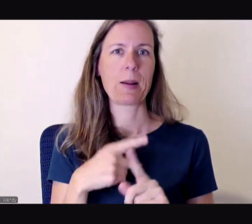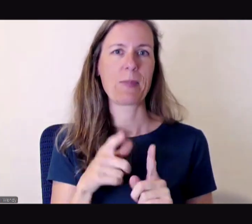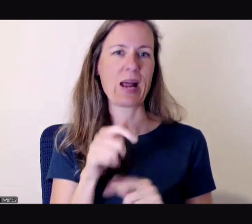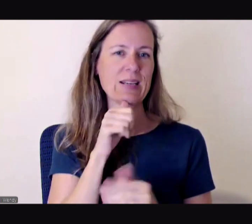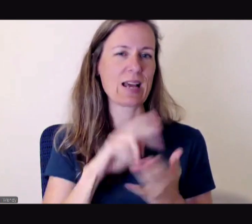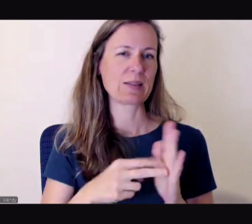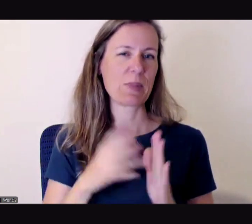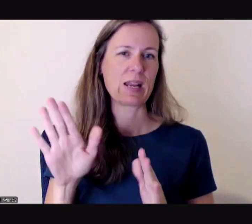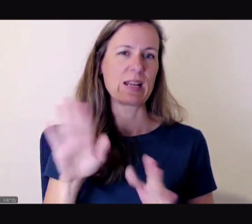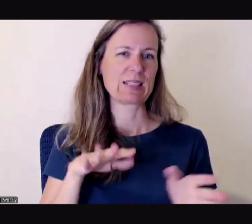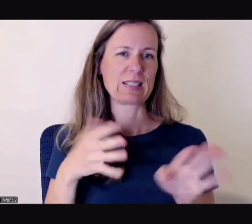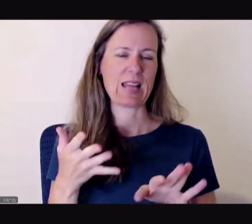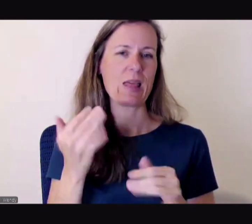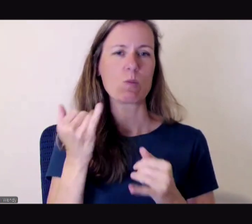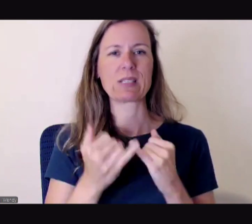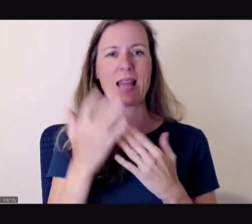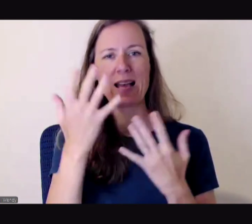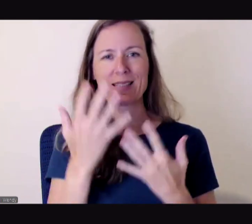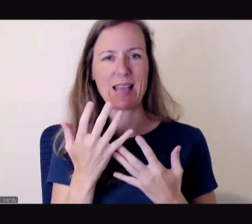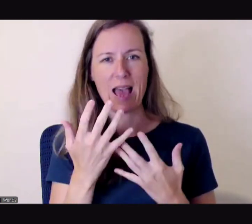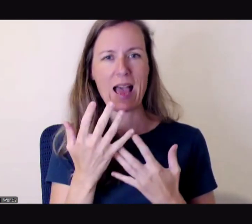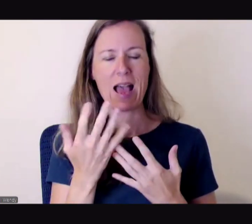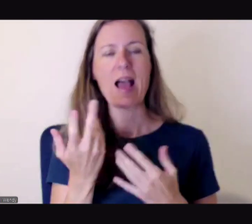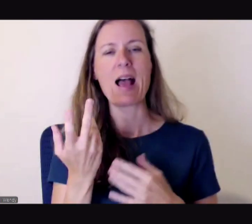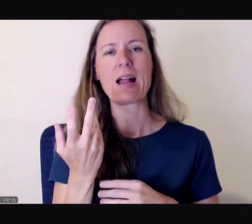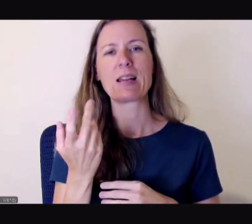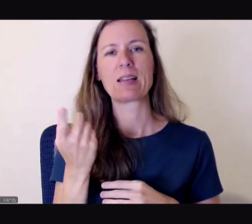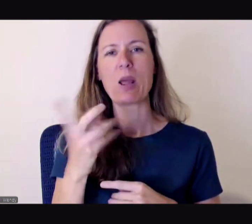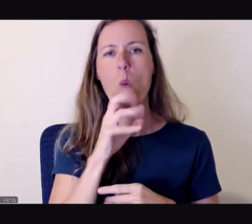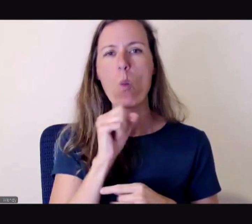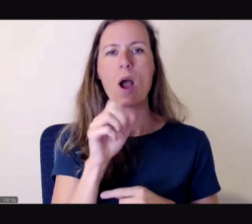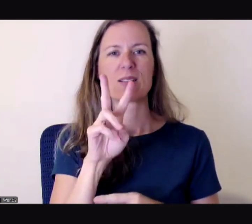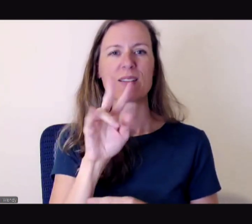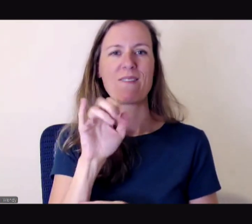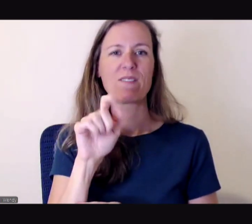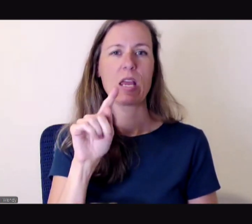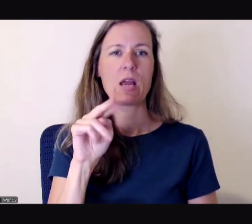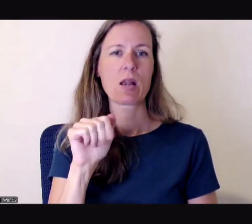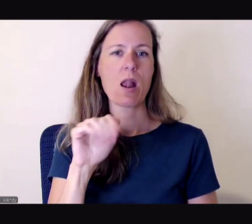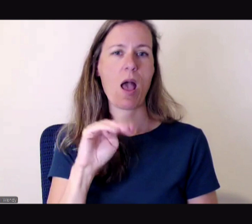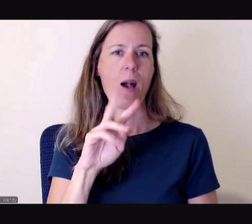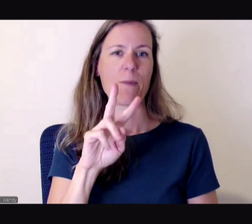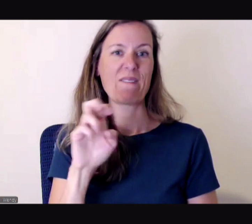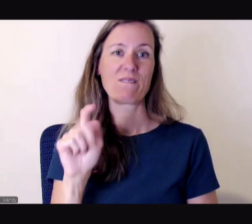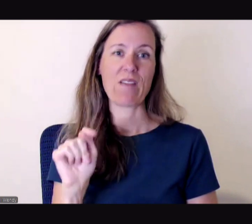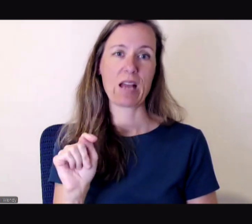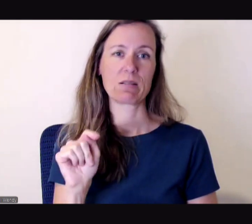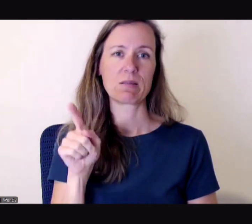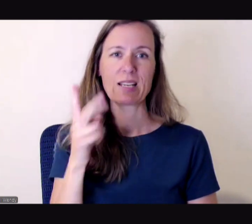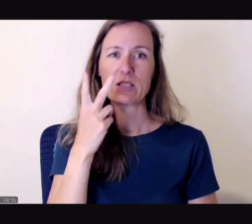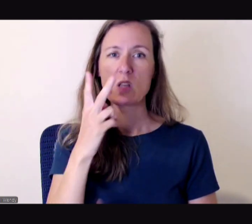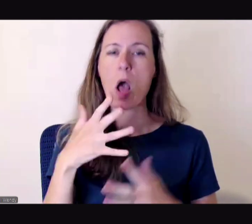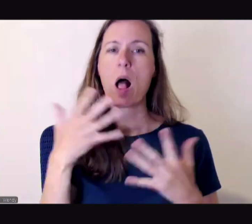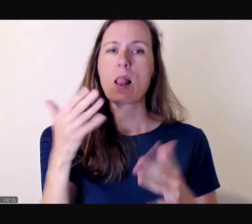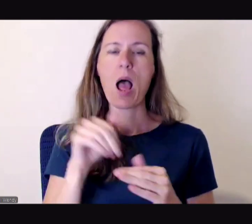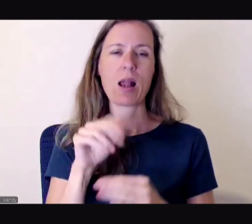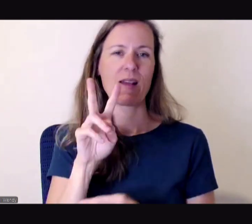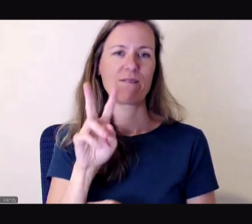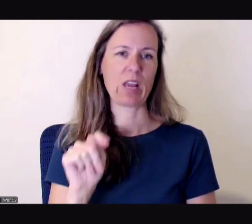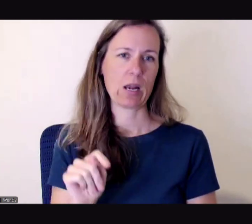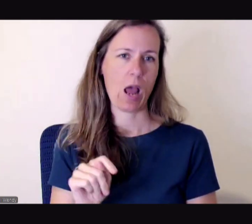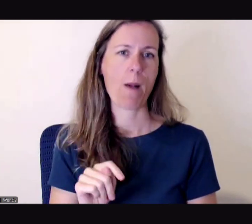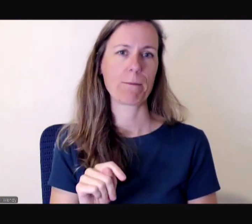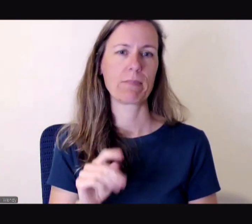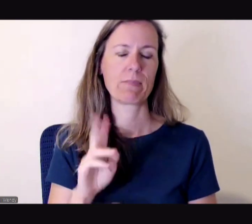upsetting. He was a Vietnam vet, and he saw a lot in Vietnam that I think, obviously I